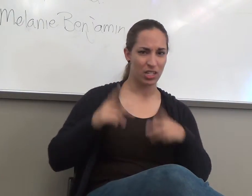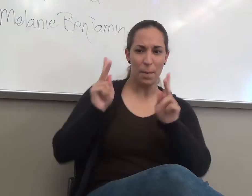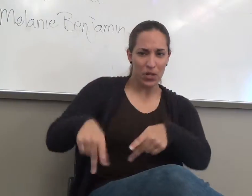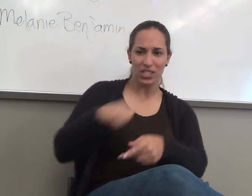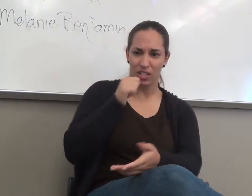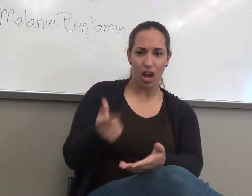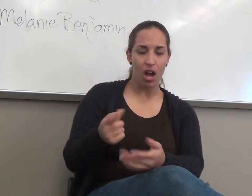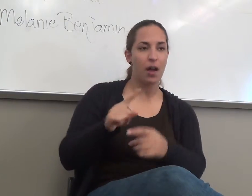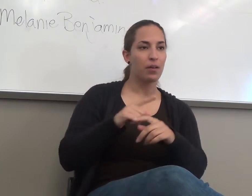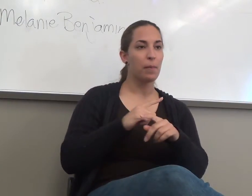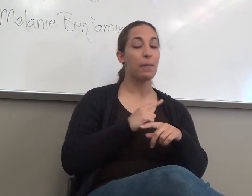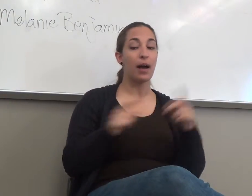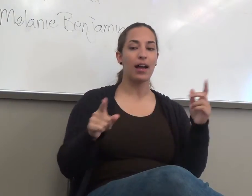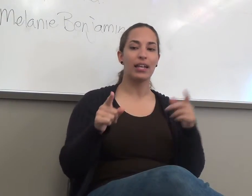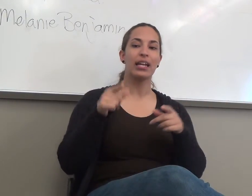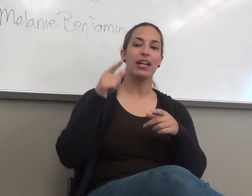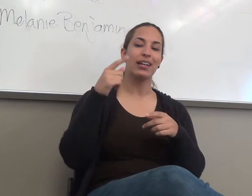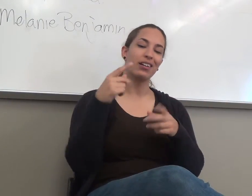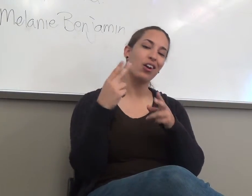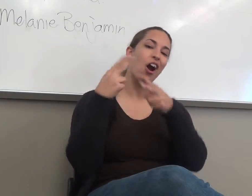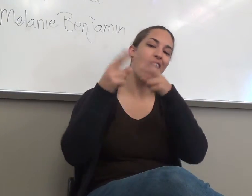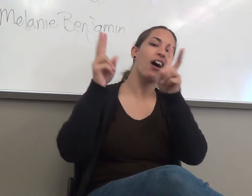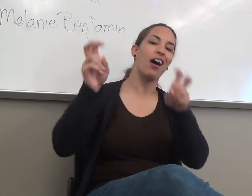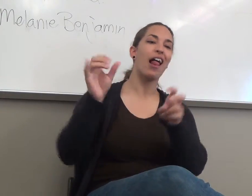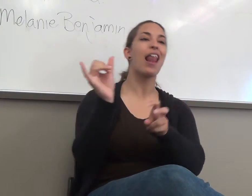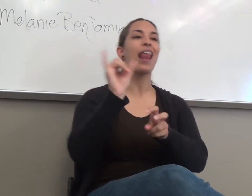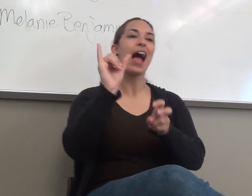be crazy. It's what happens within the day. People can be crazy.